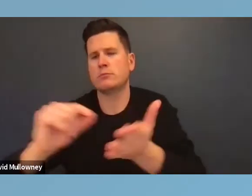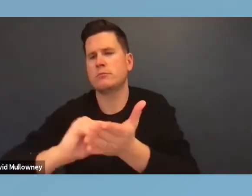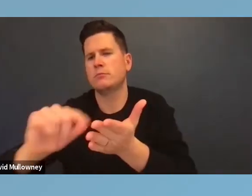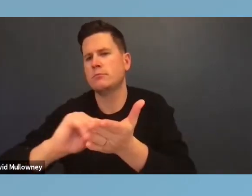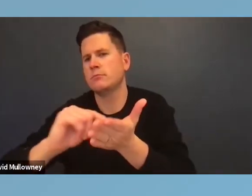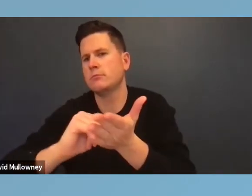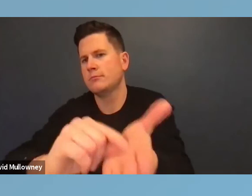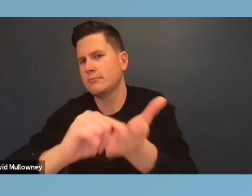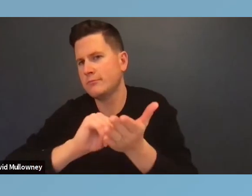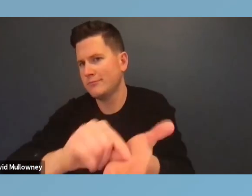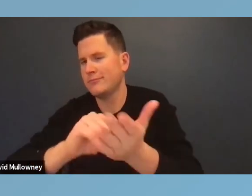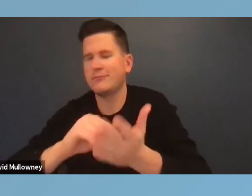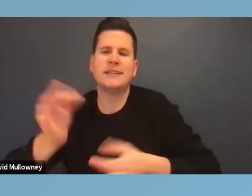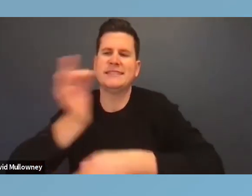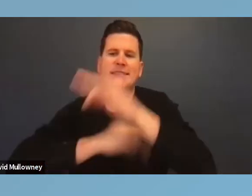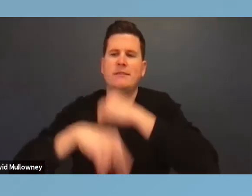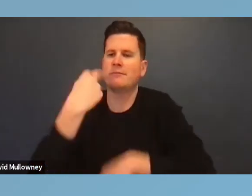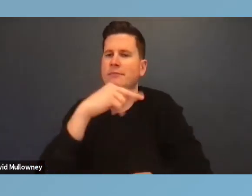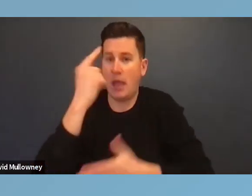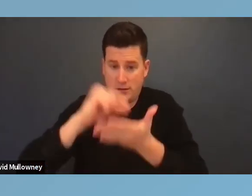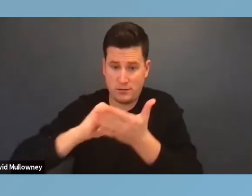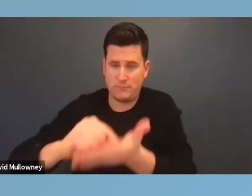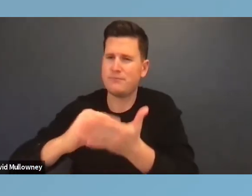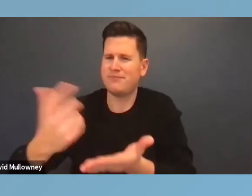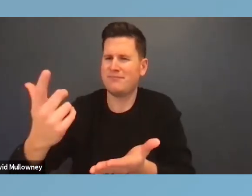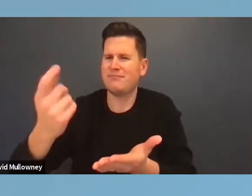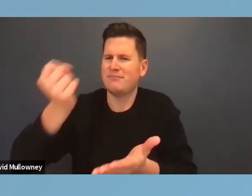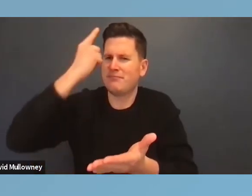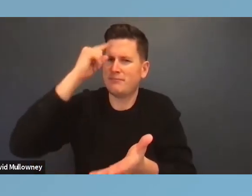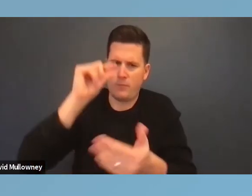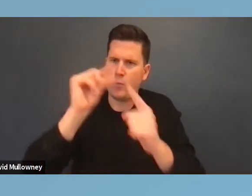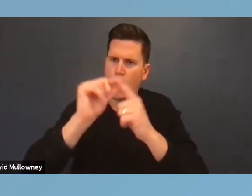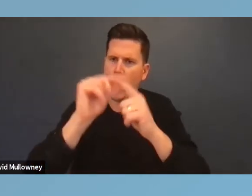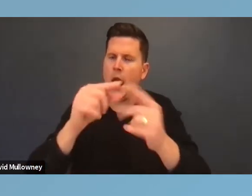ask us to read lips, much better to write back and forth,